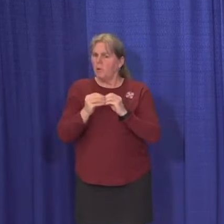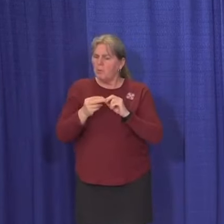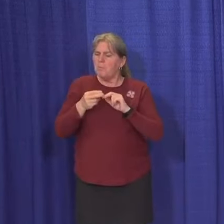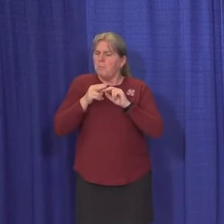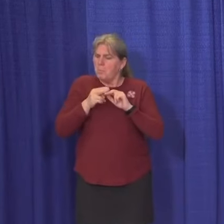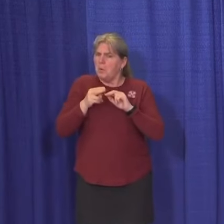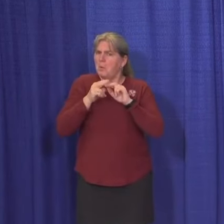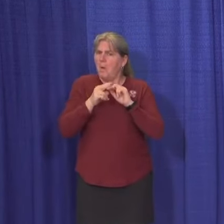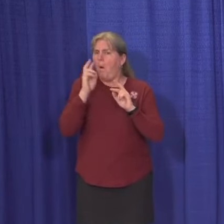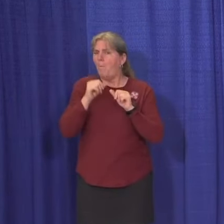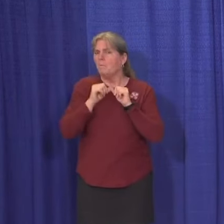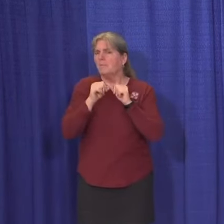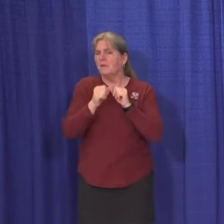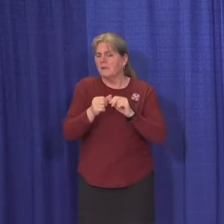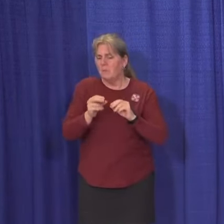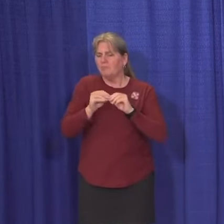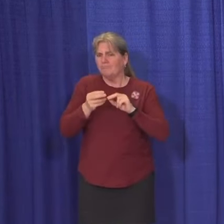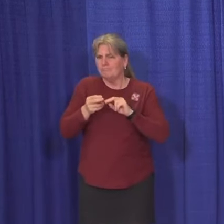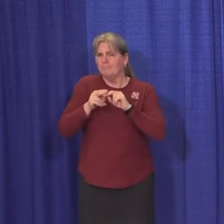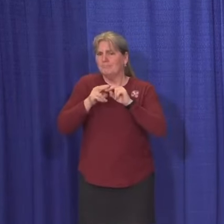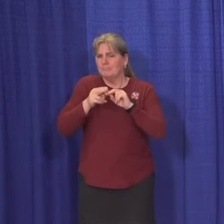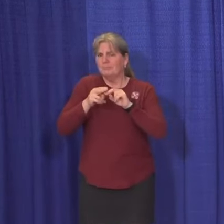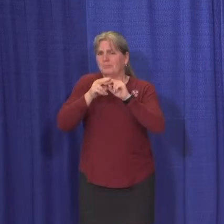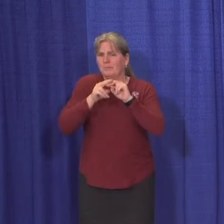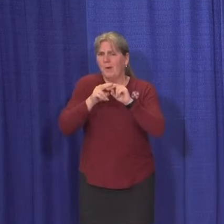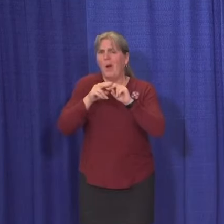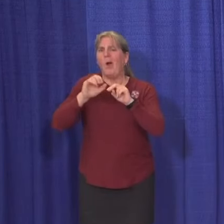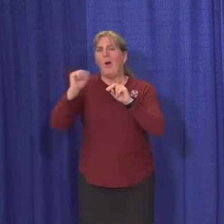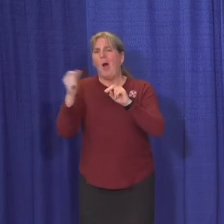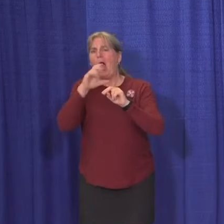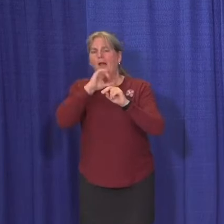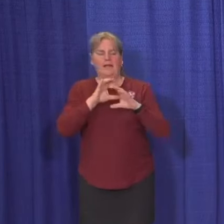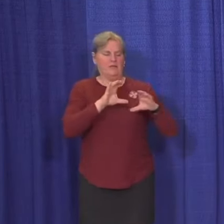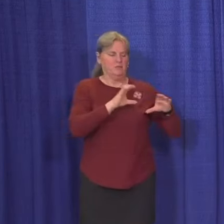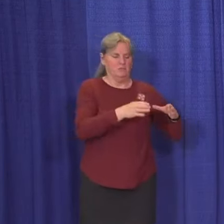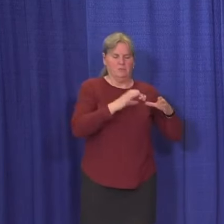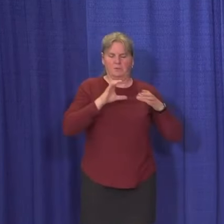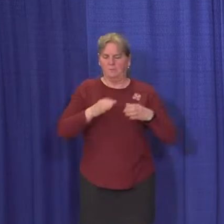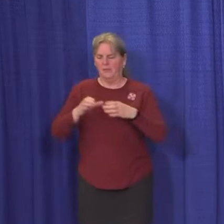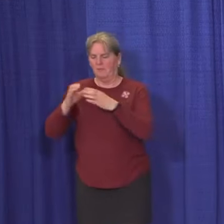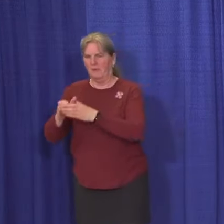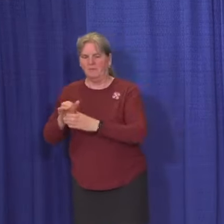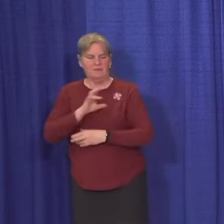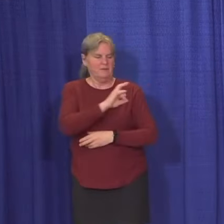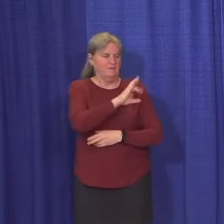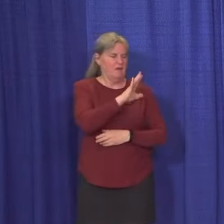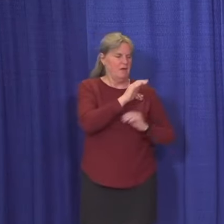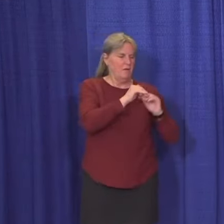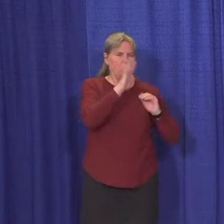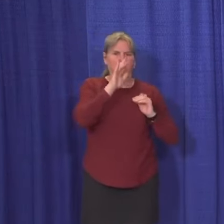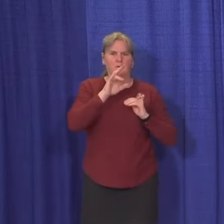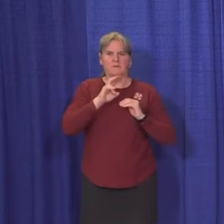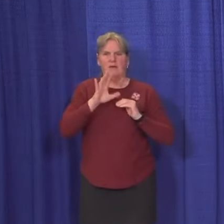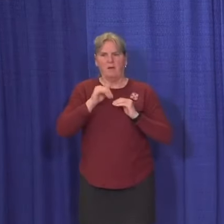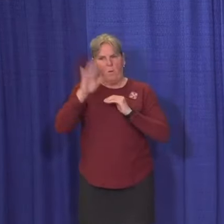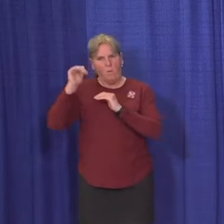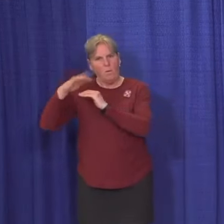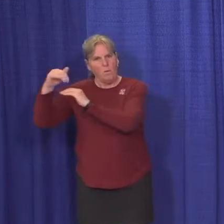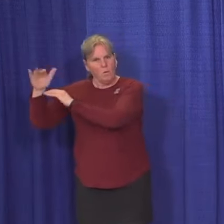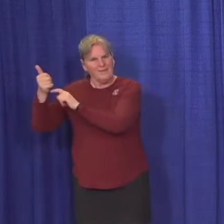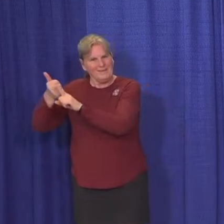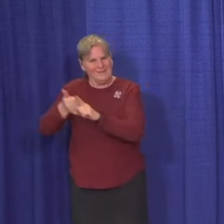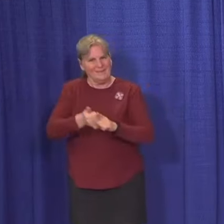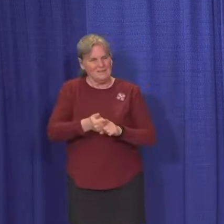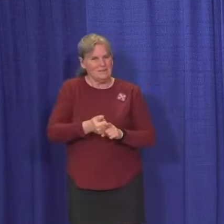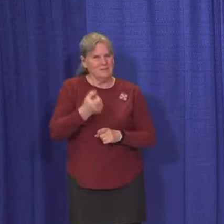that we continue so that we see all age groups achieve 75% or more. Our second doses